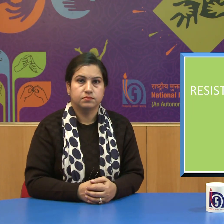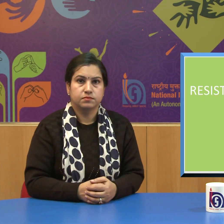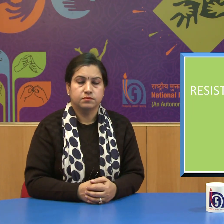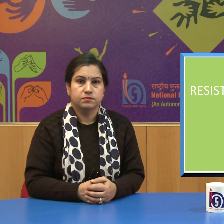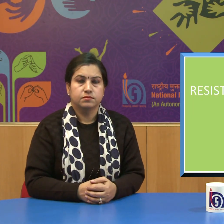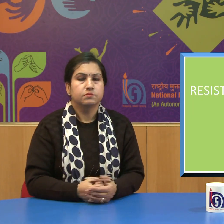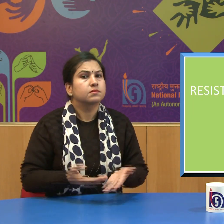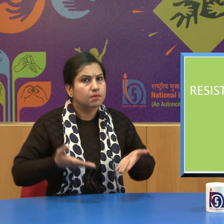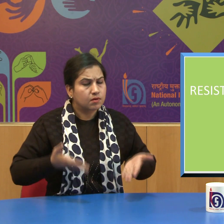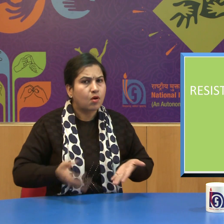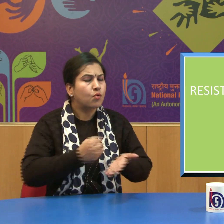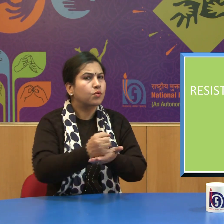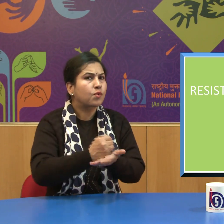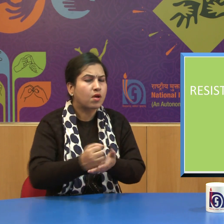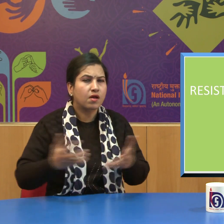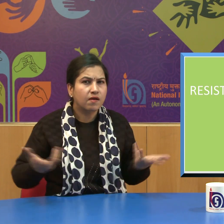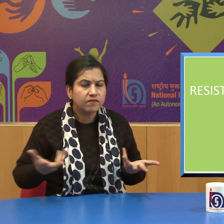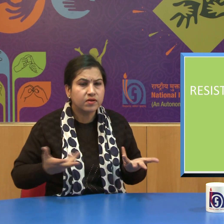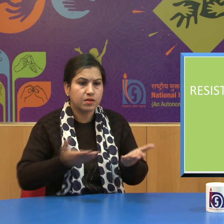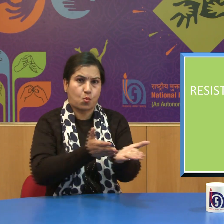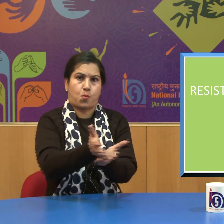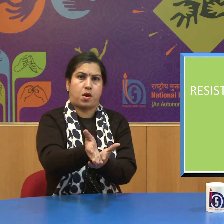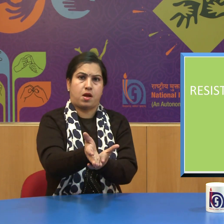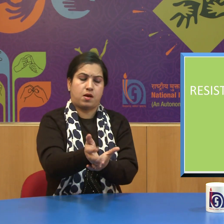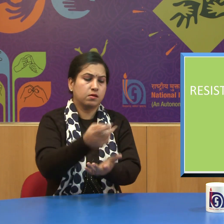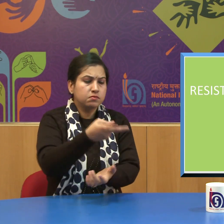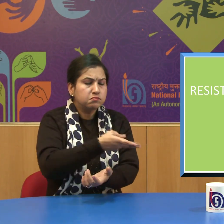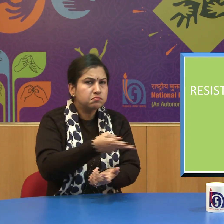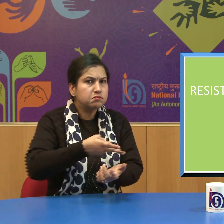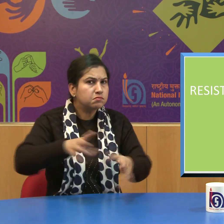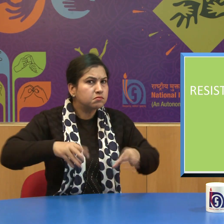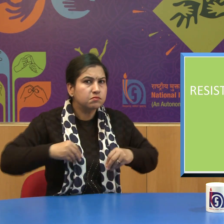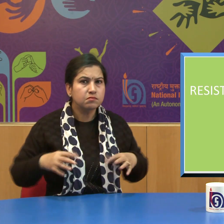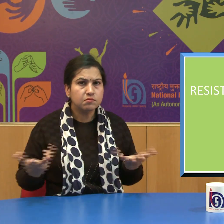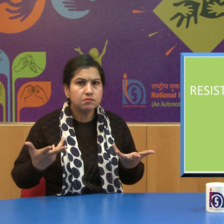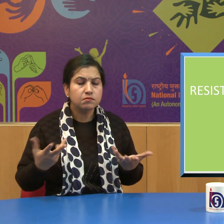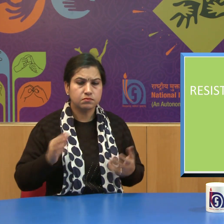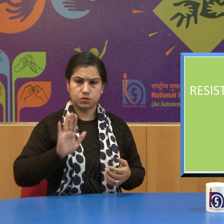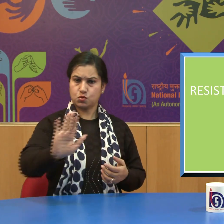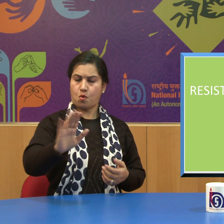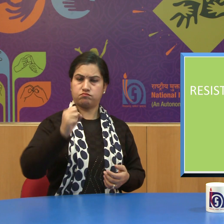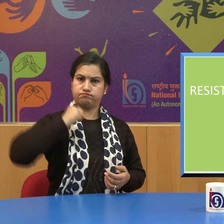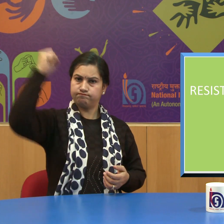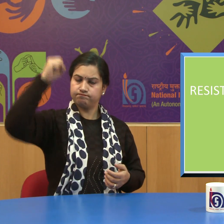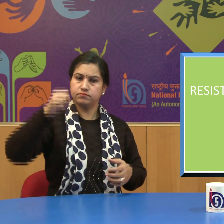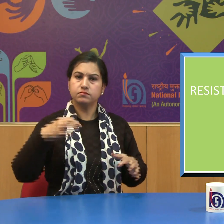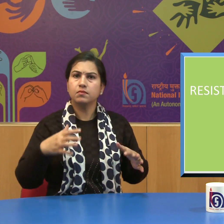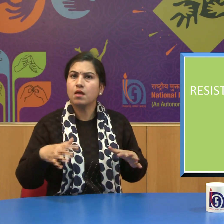Let us now try to find out the methods adopted during these resistance movement.